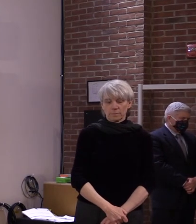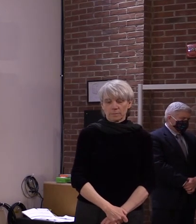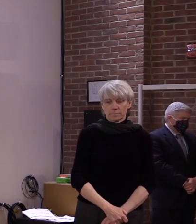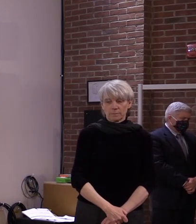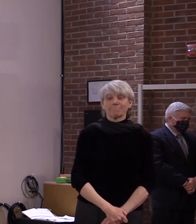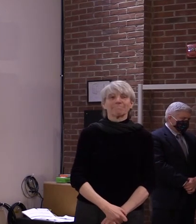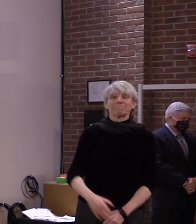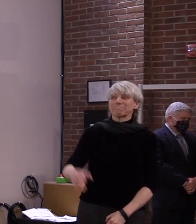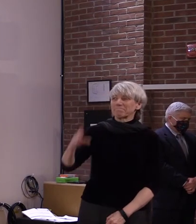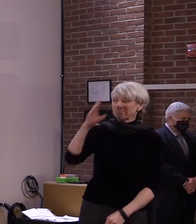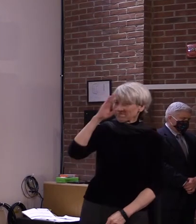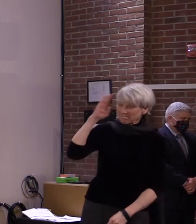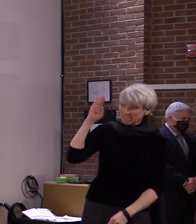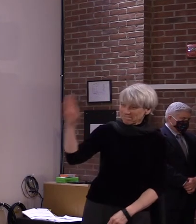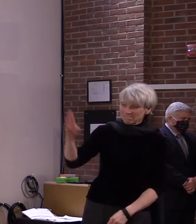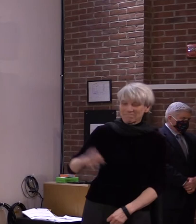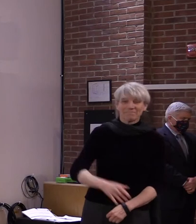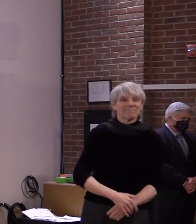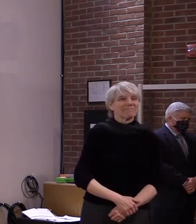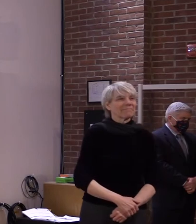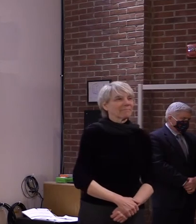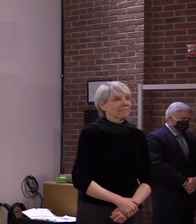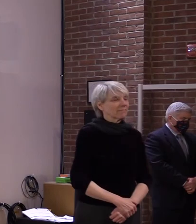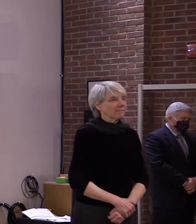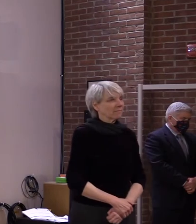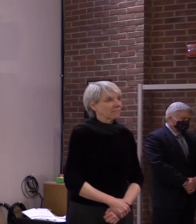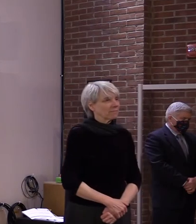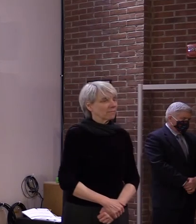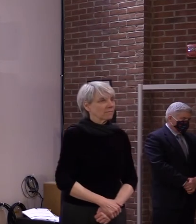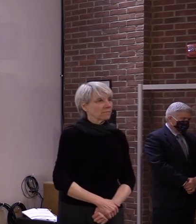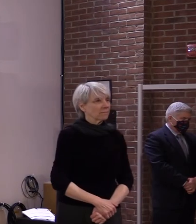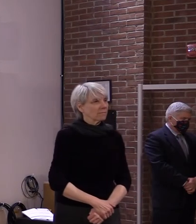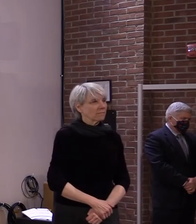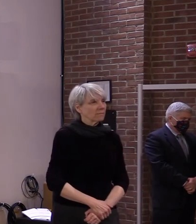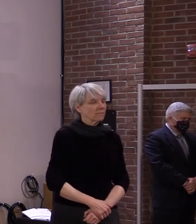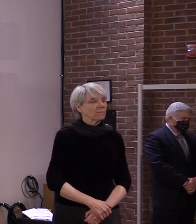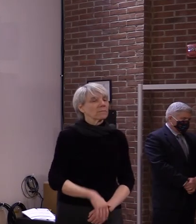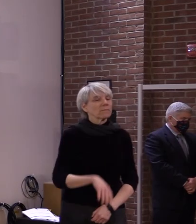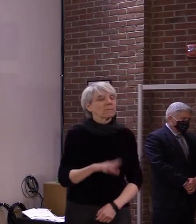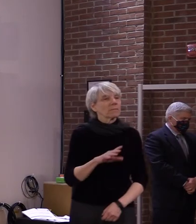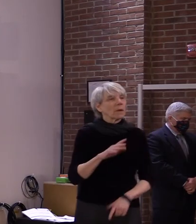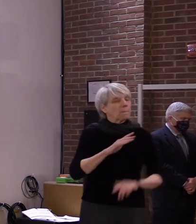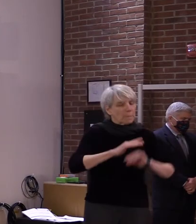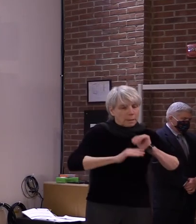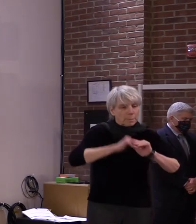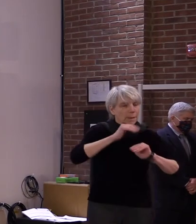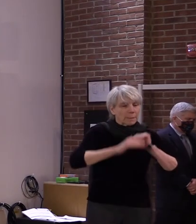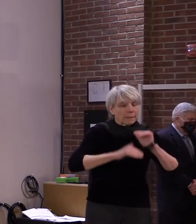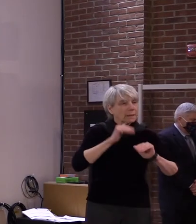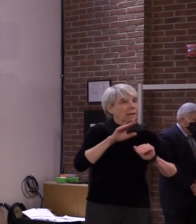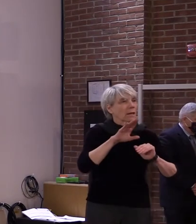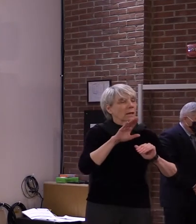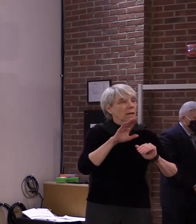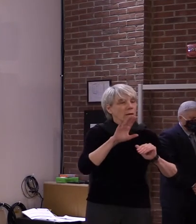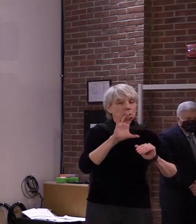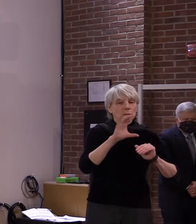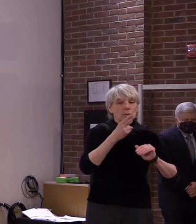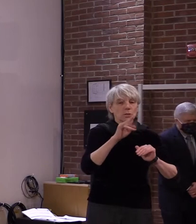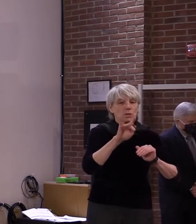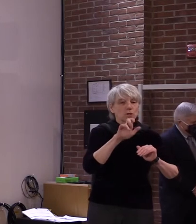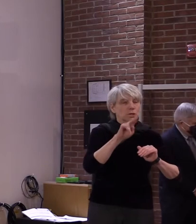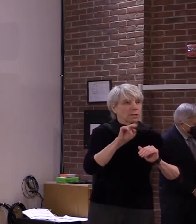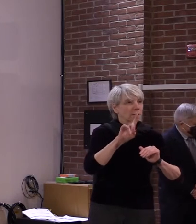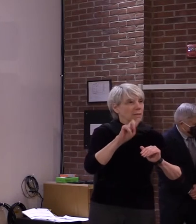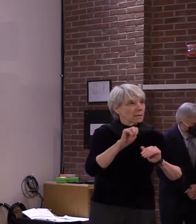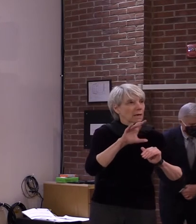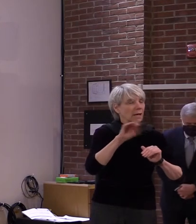uh hello governor apartment construction was cut in half in chittenden county last year because of the pandemic more people are moving here for